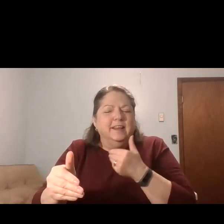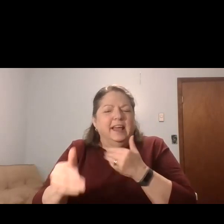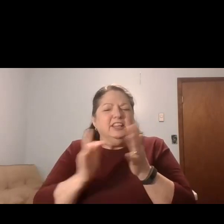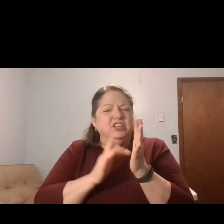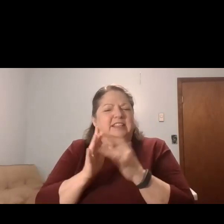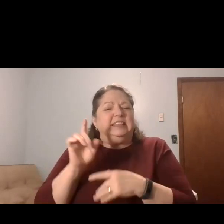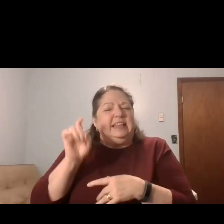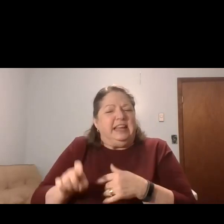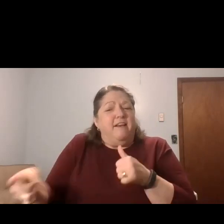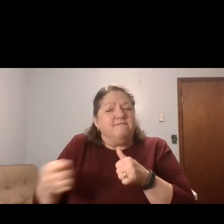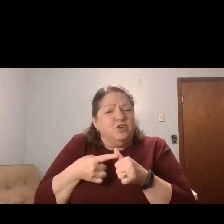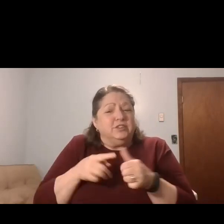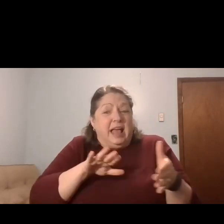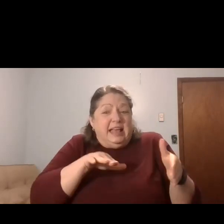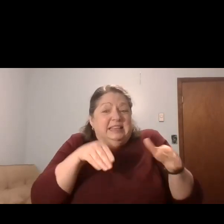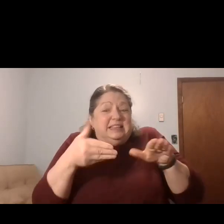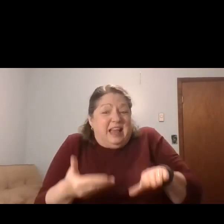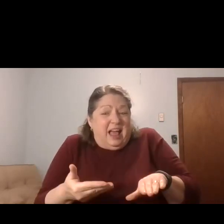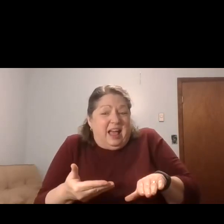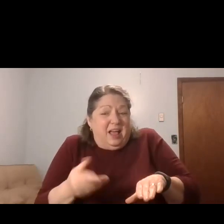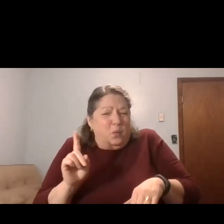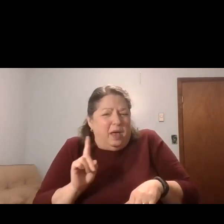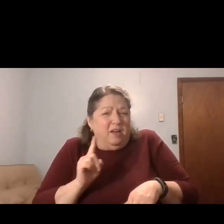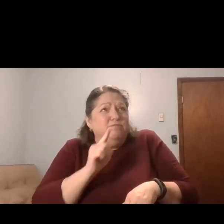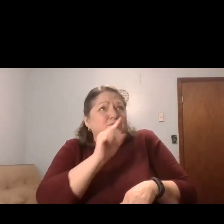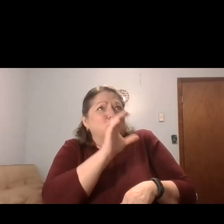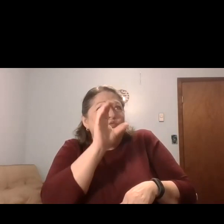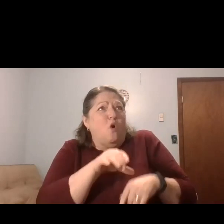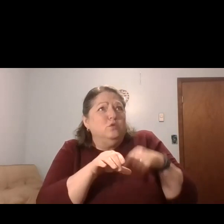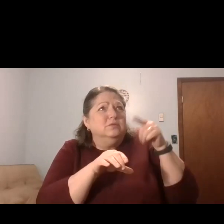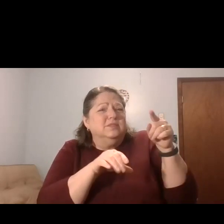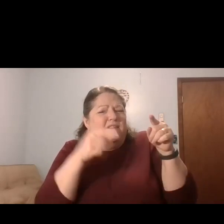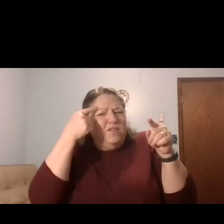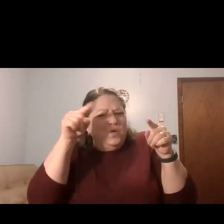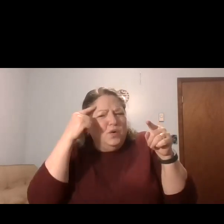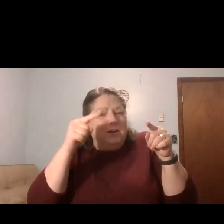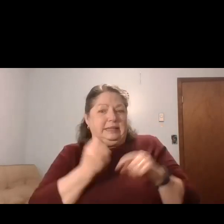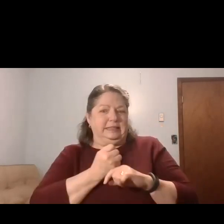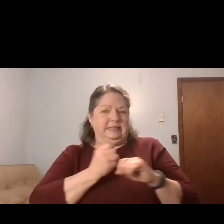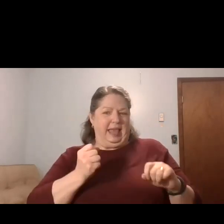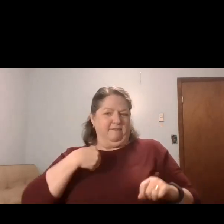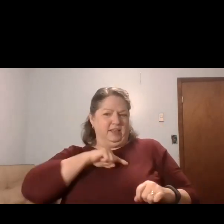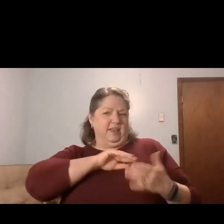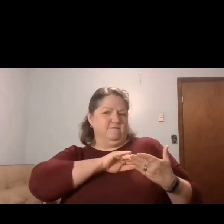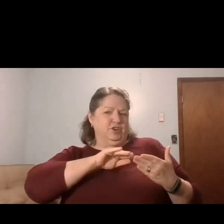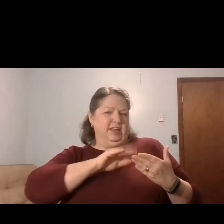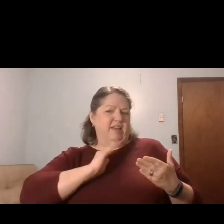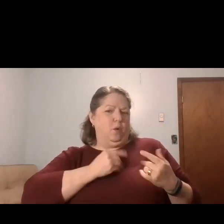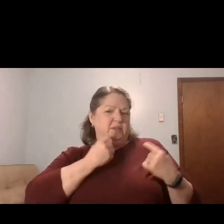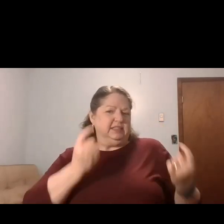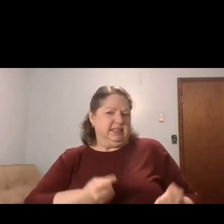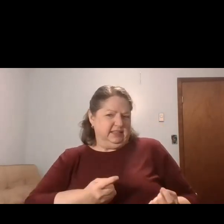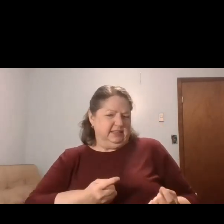to die on that cross in order to save us from our sins. Now you remember that I had mentioned